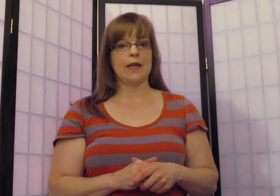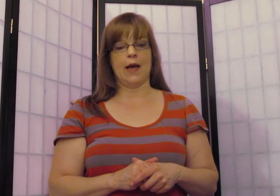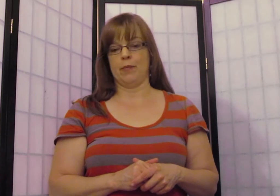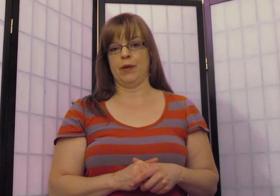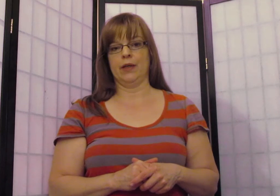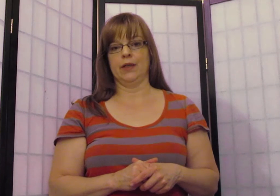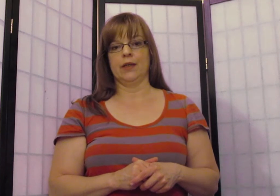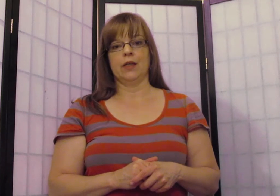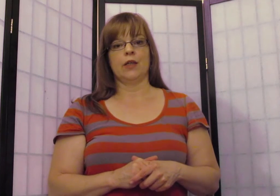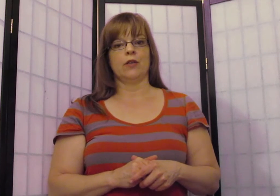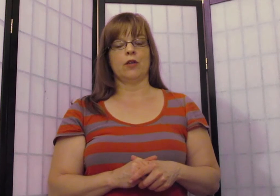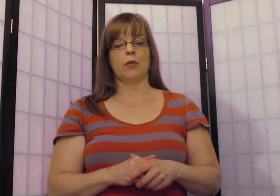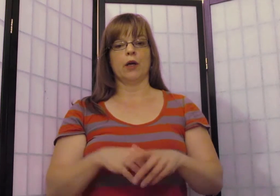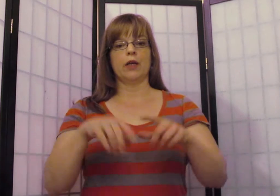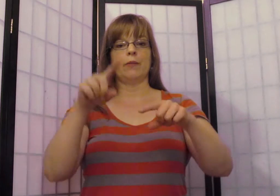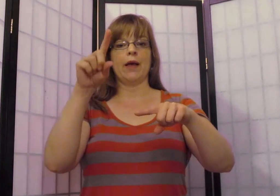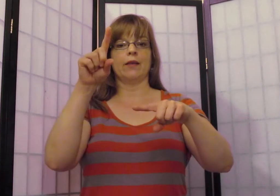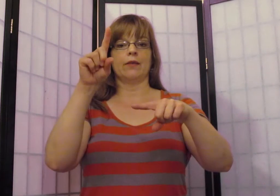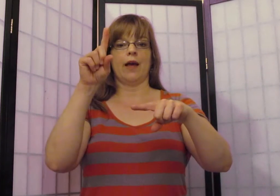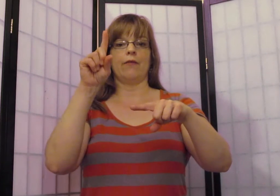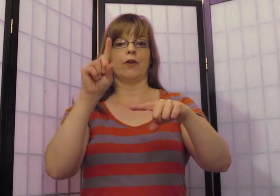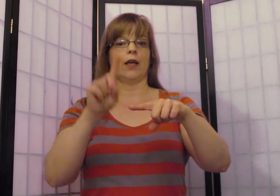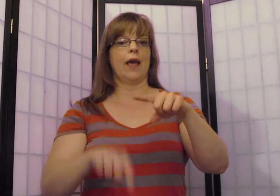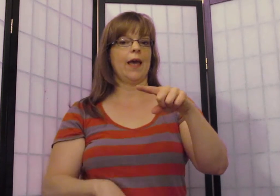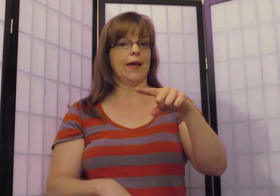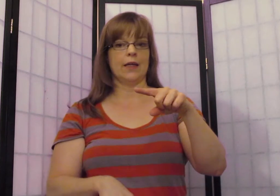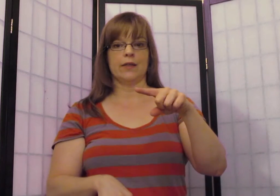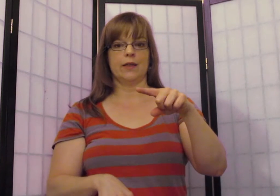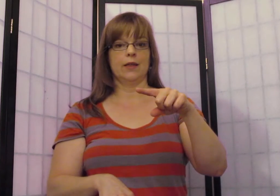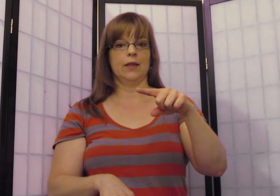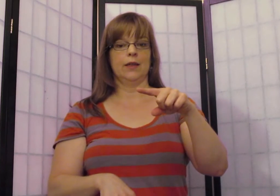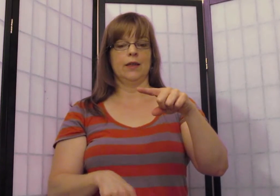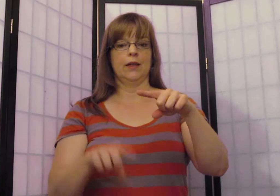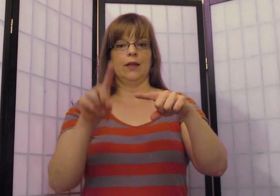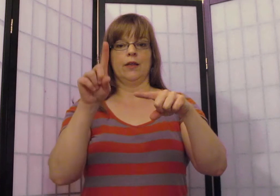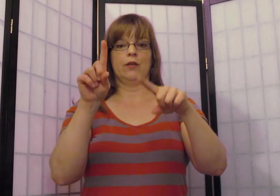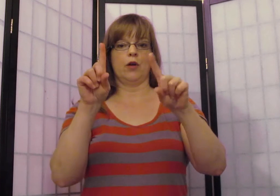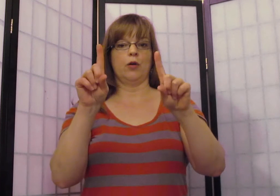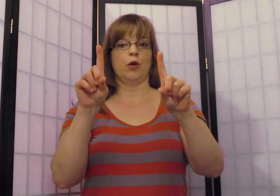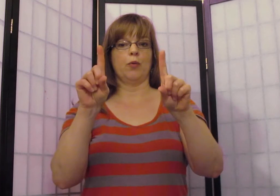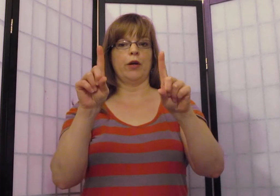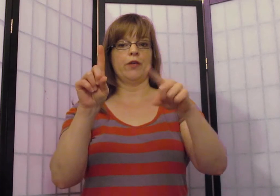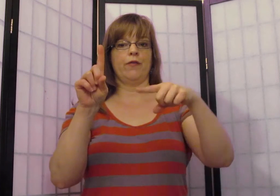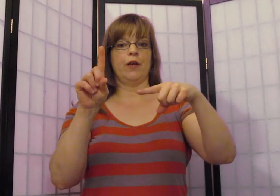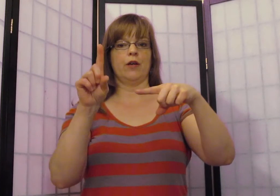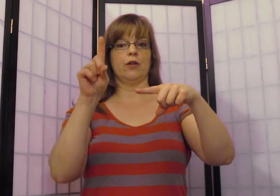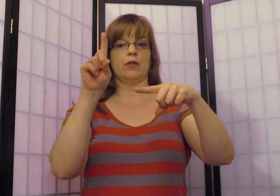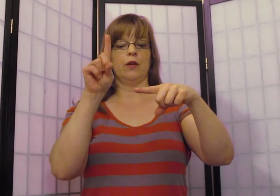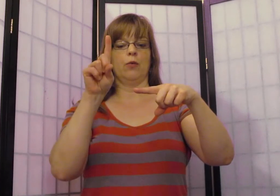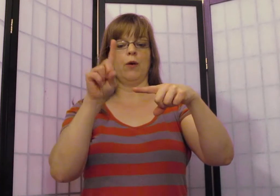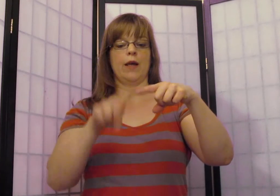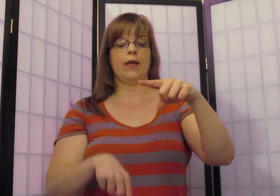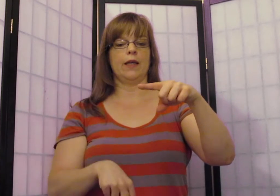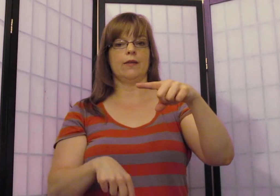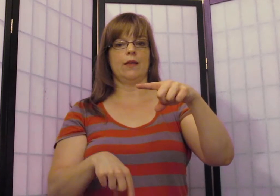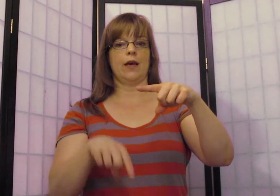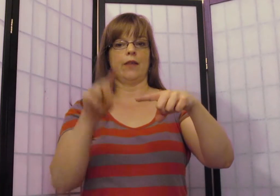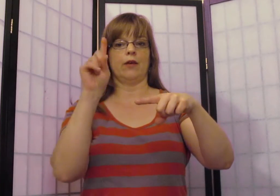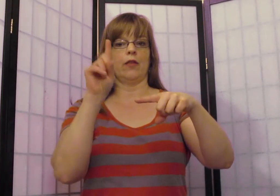up. So we're going to make the sign for can't. So your pointer fingers, one hits the other on the